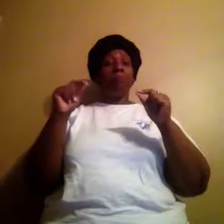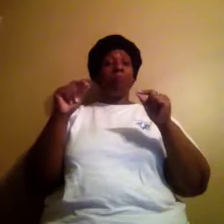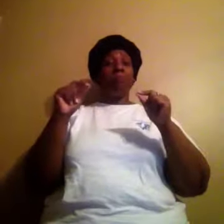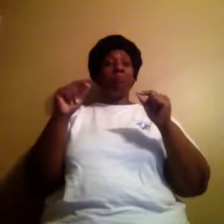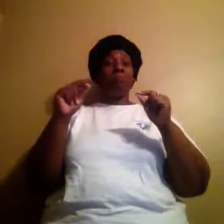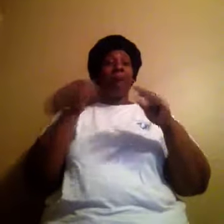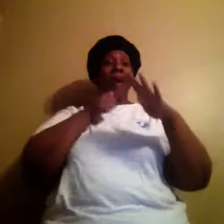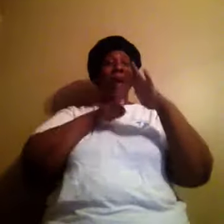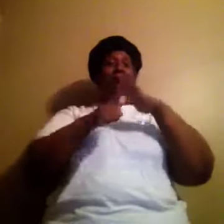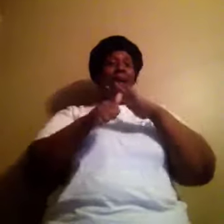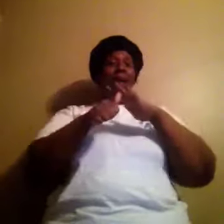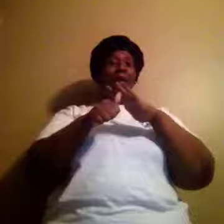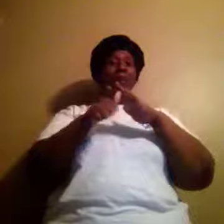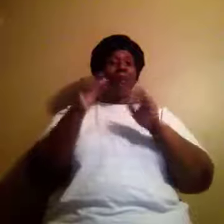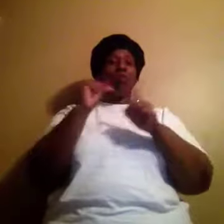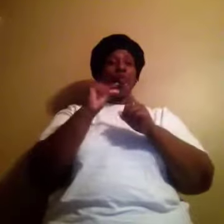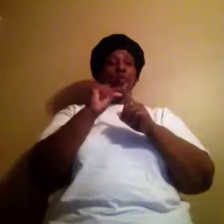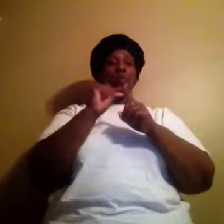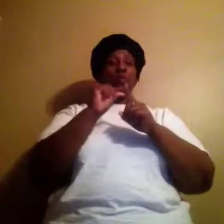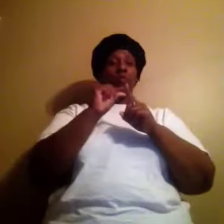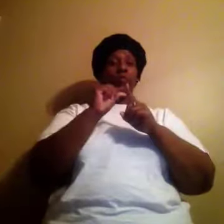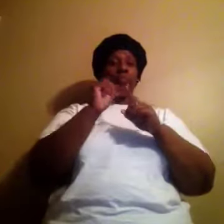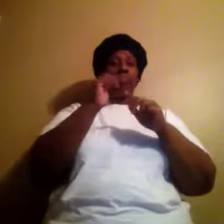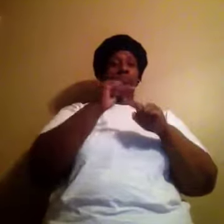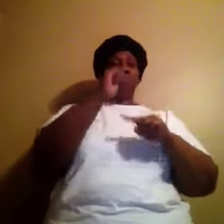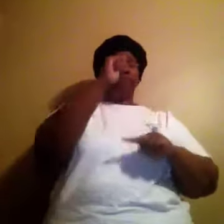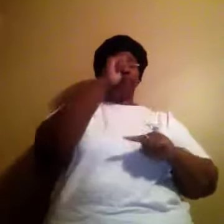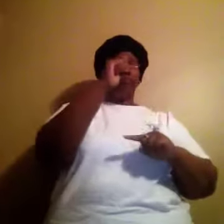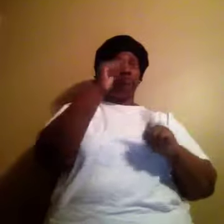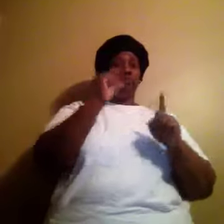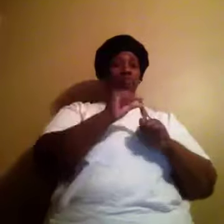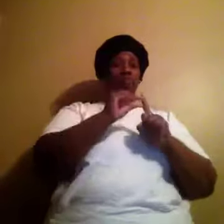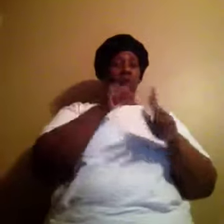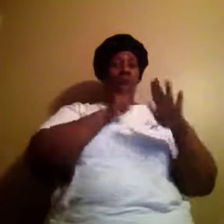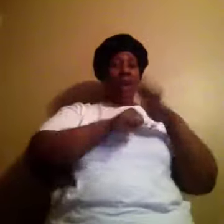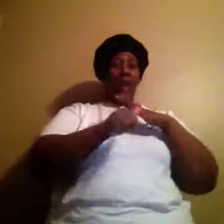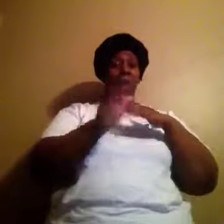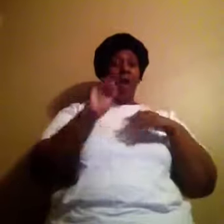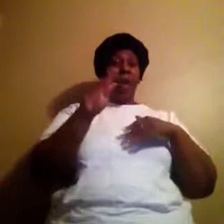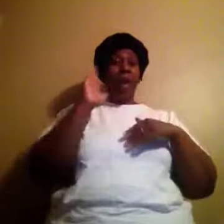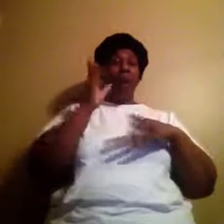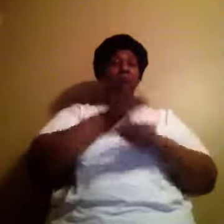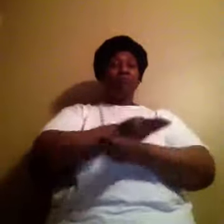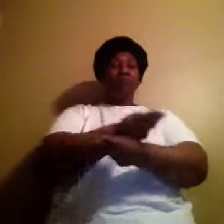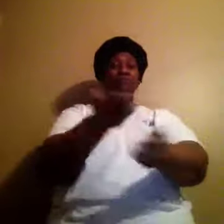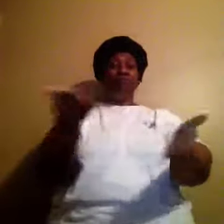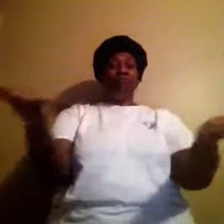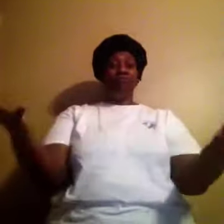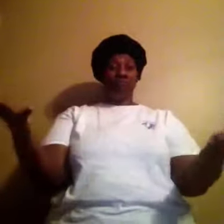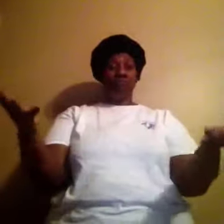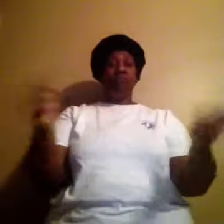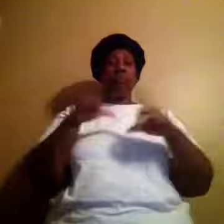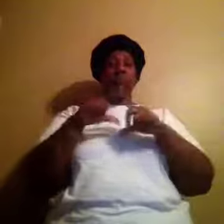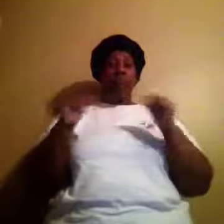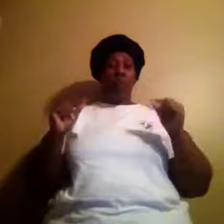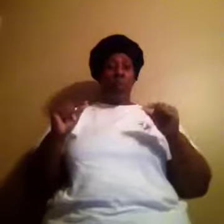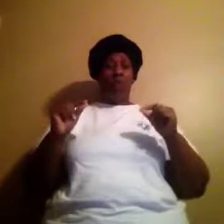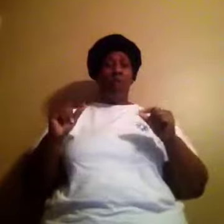Hide it. Okay, we're going to hide the key. All right, so here's some cards. Pass them around. Moises? Sarah